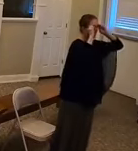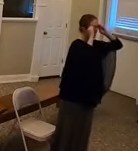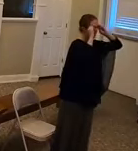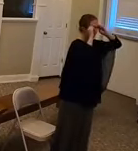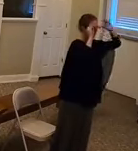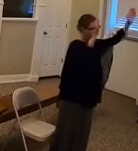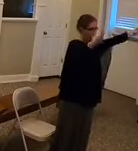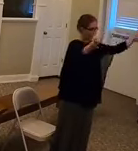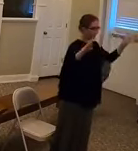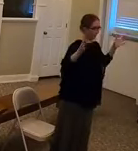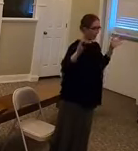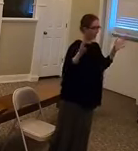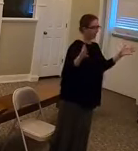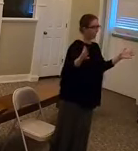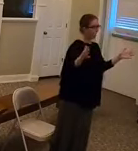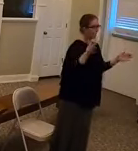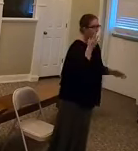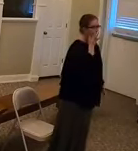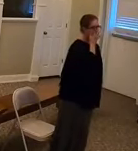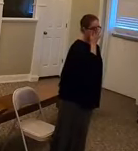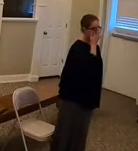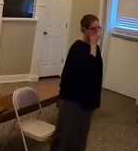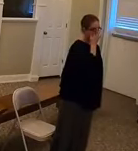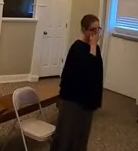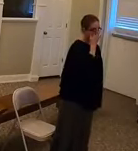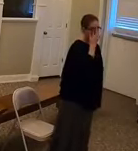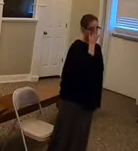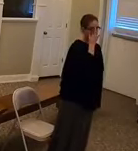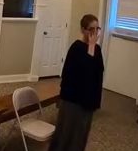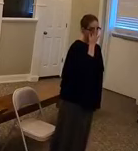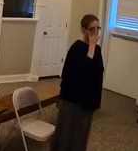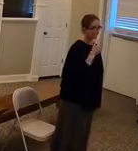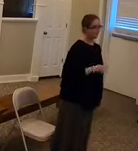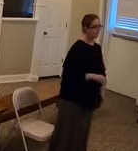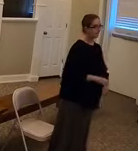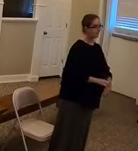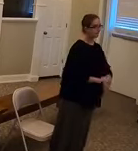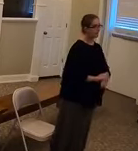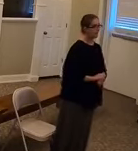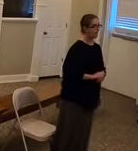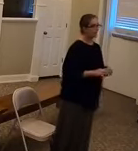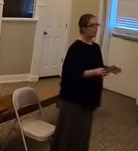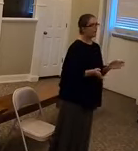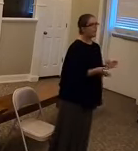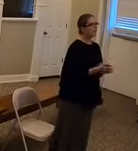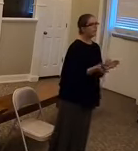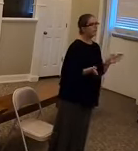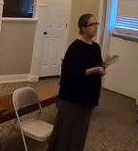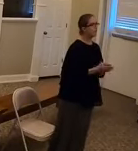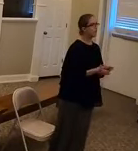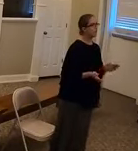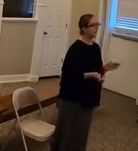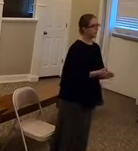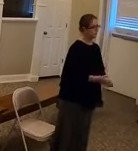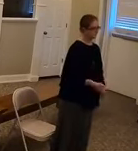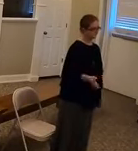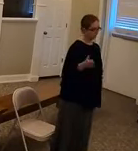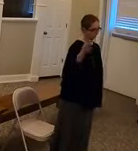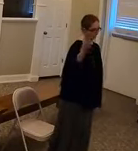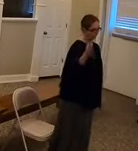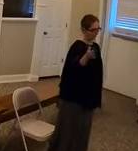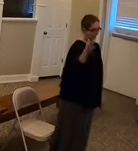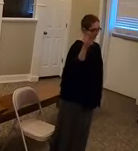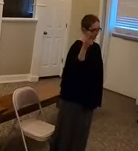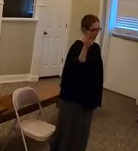name. Oh, hallelujah, Jesus. Hallelujah, Jesus. God, I thank you for your love and mercy